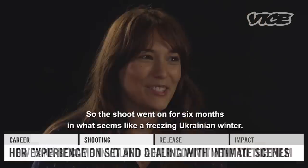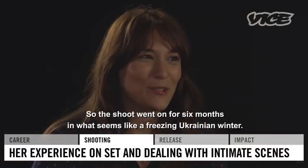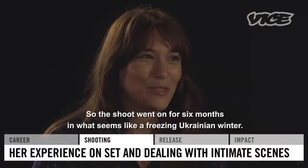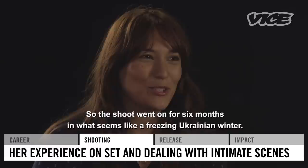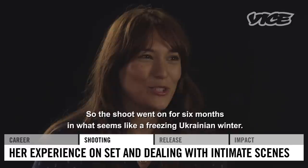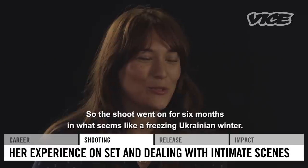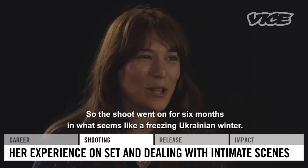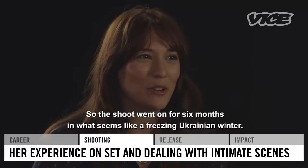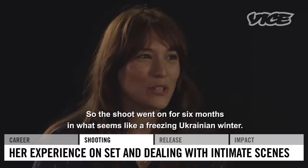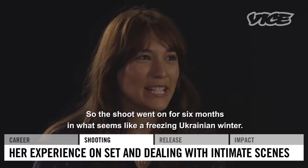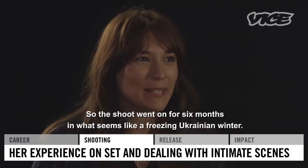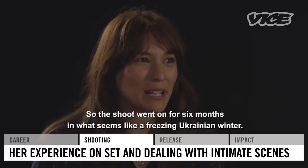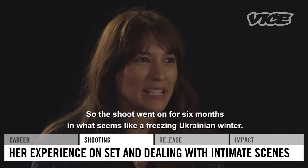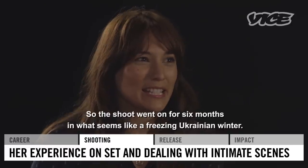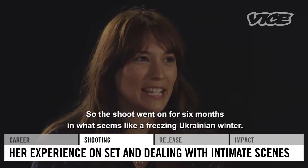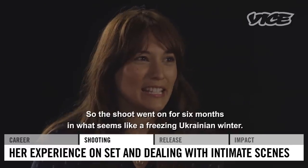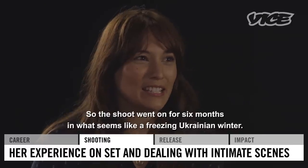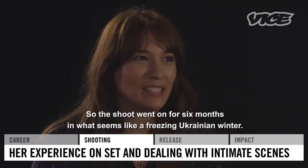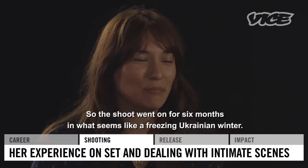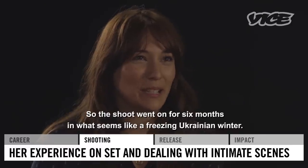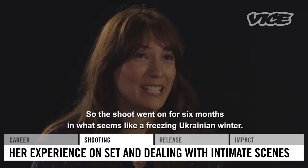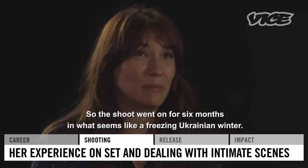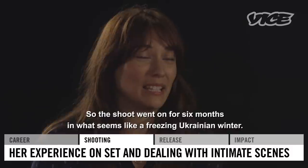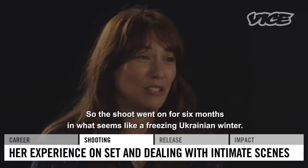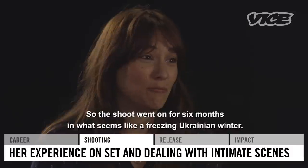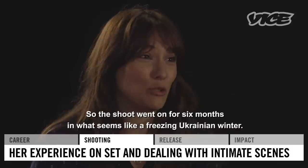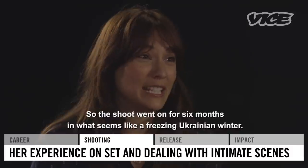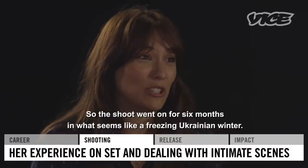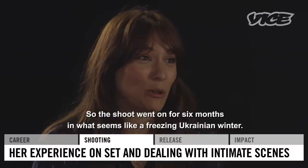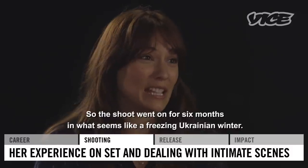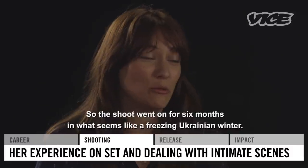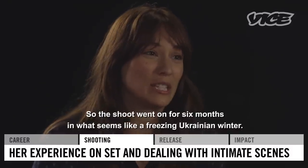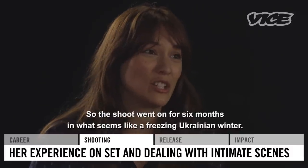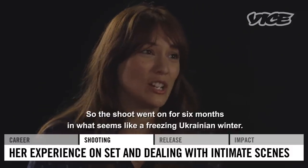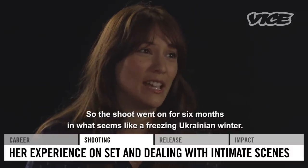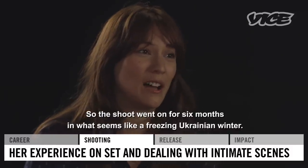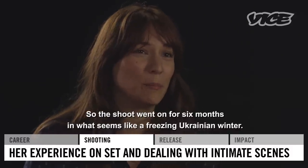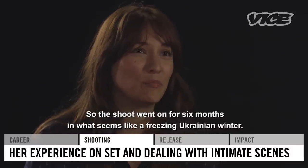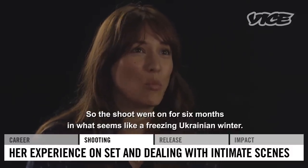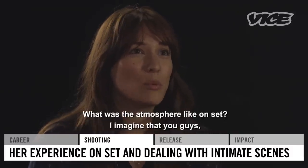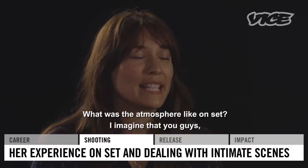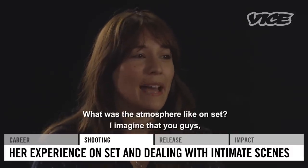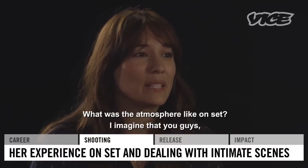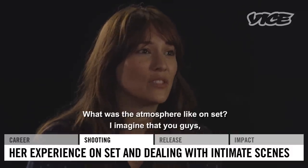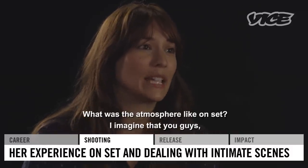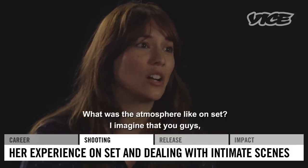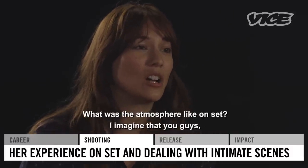So the shoot went on for 6 months in, it seemed like, the freezing Ukrainian winter. What was the atmosphere like on